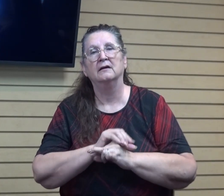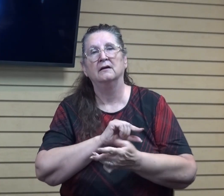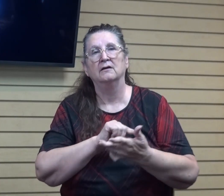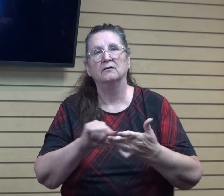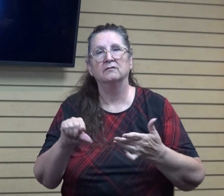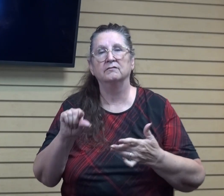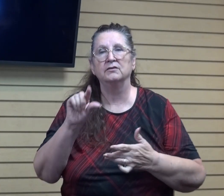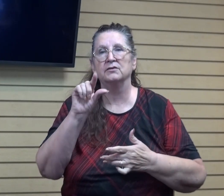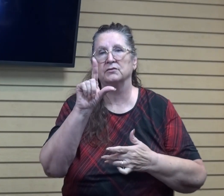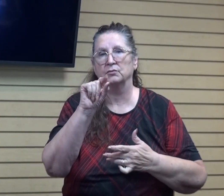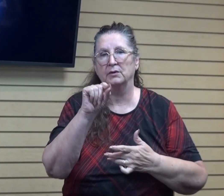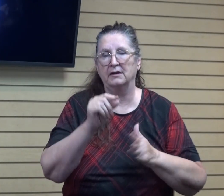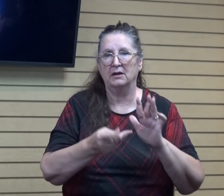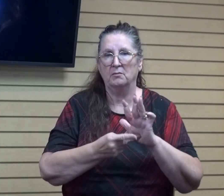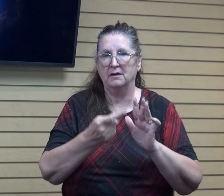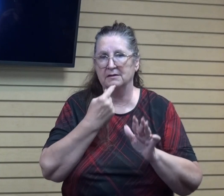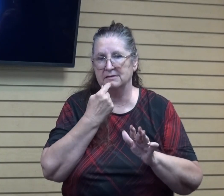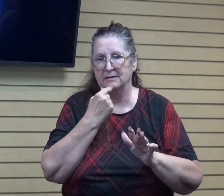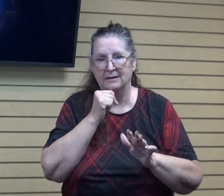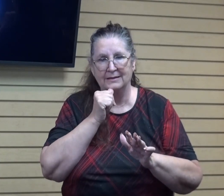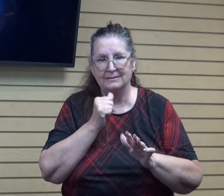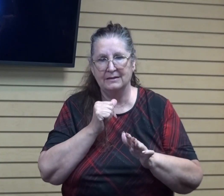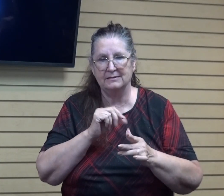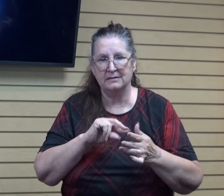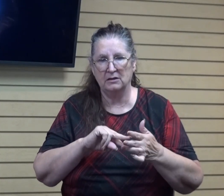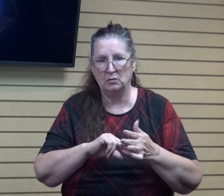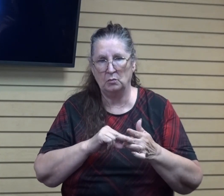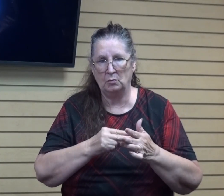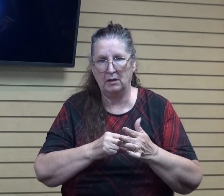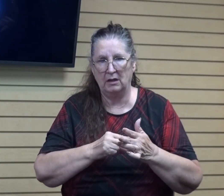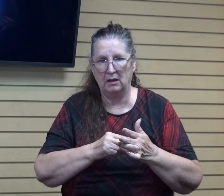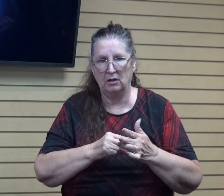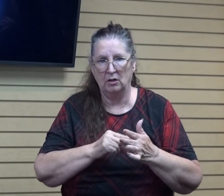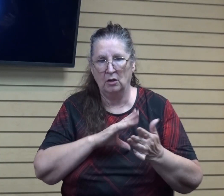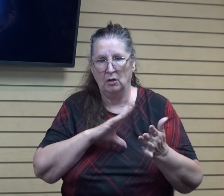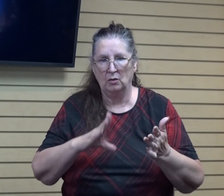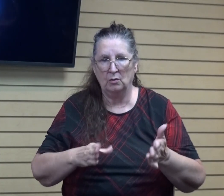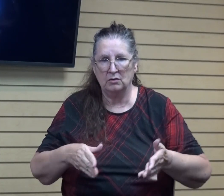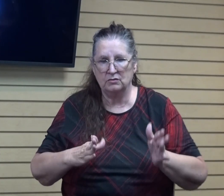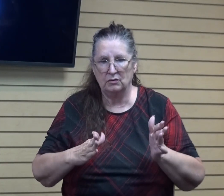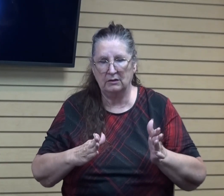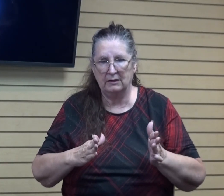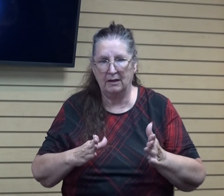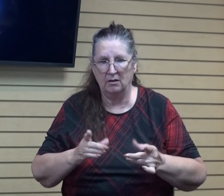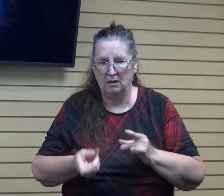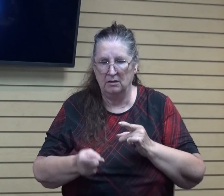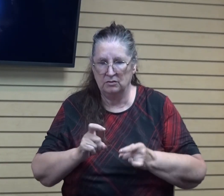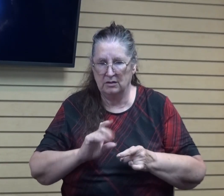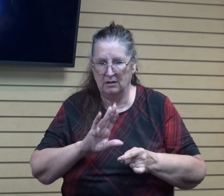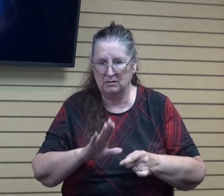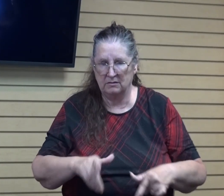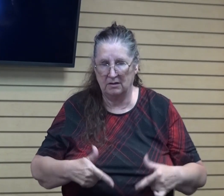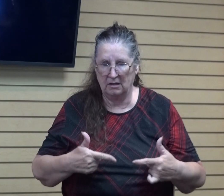is saying, this does not mean Christians should refuse to allow any changes to their life or